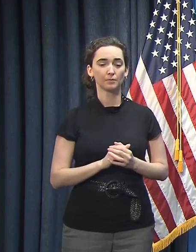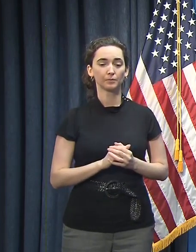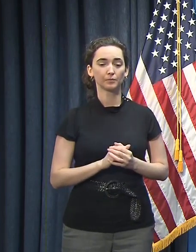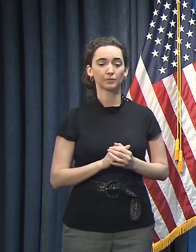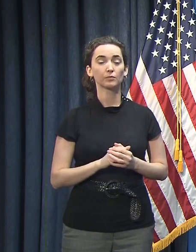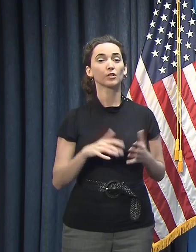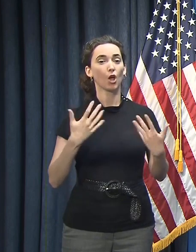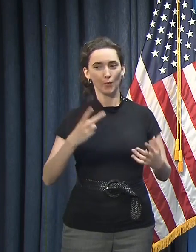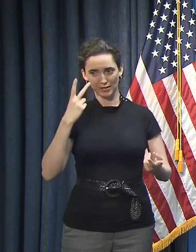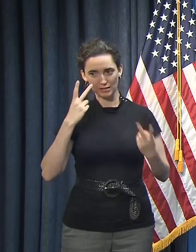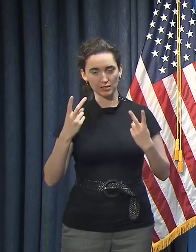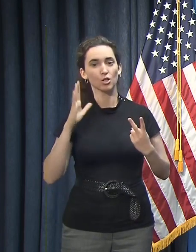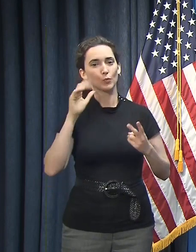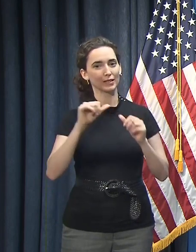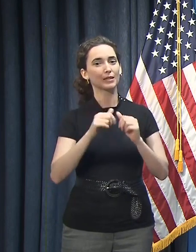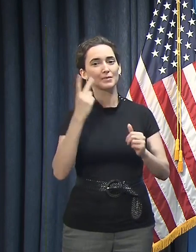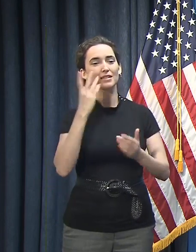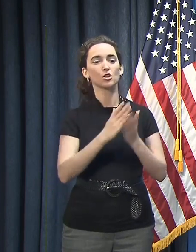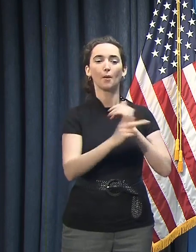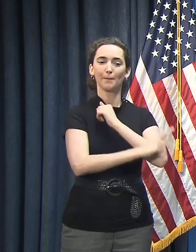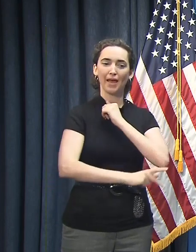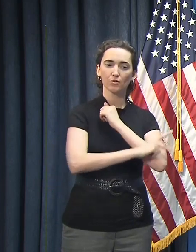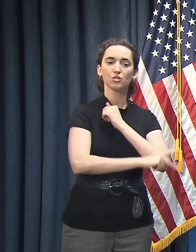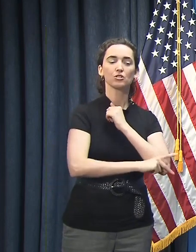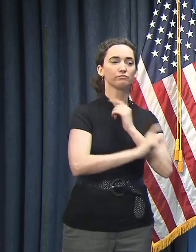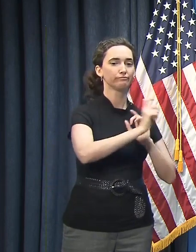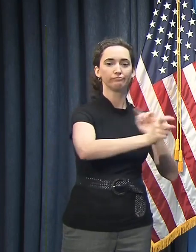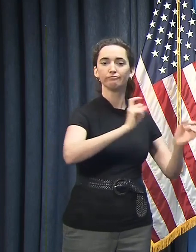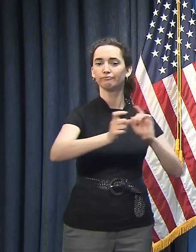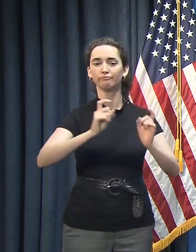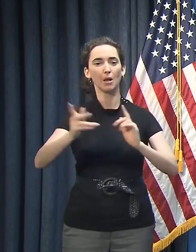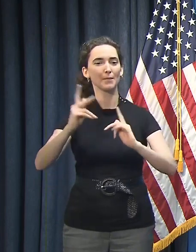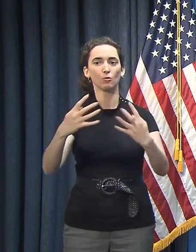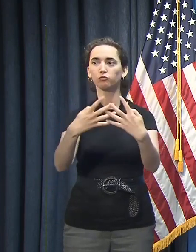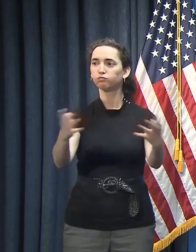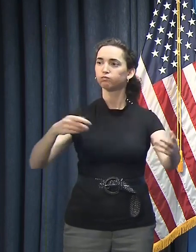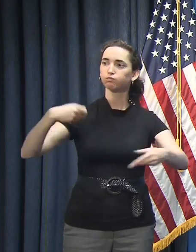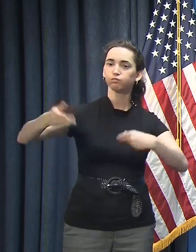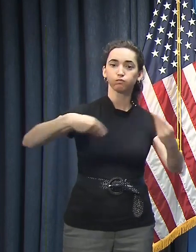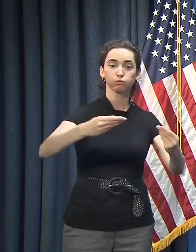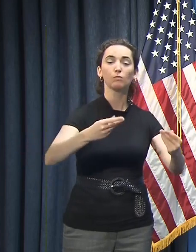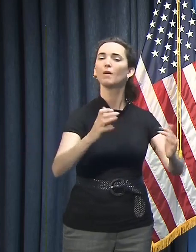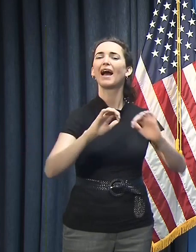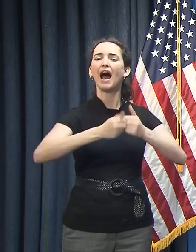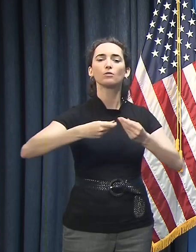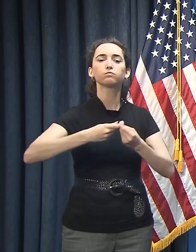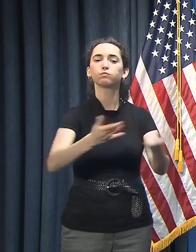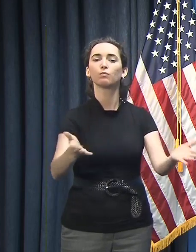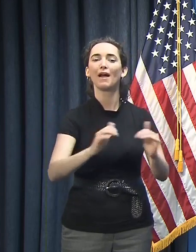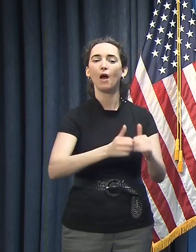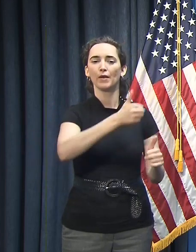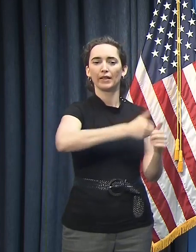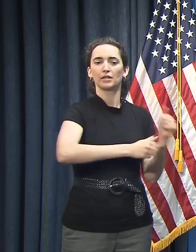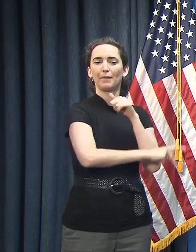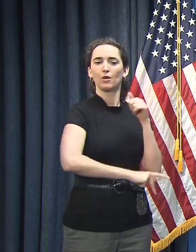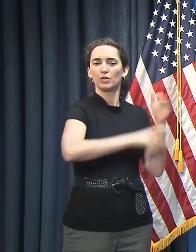and have seen parishes giving these masks out to the public. Each parish will have the ability to decide for itself how to distribute its